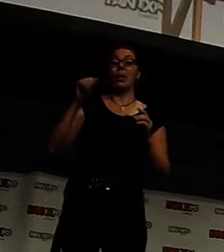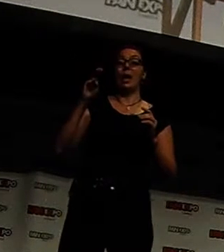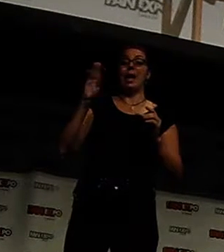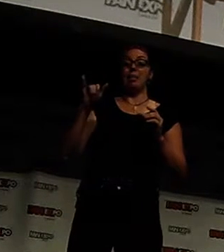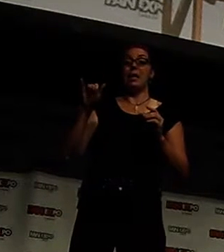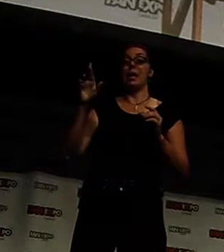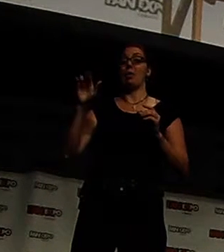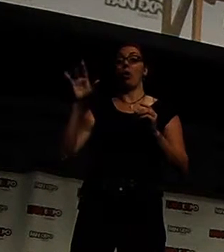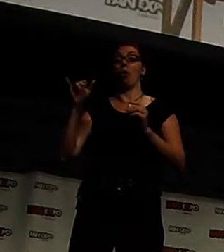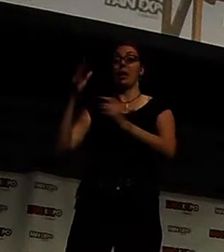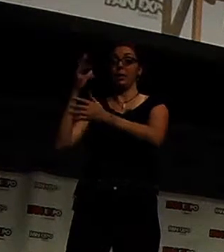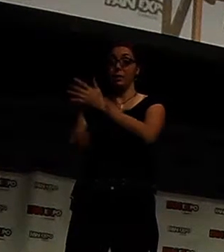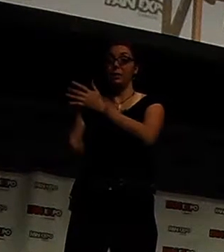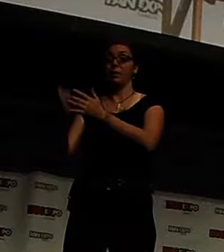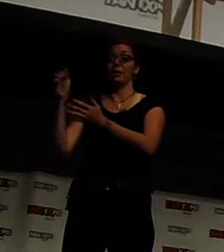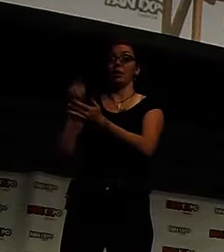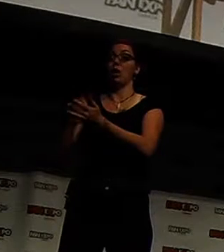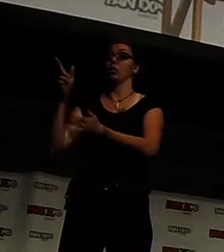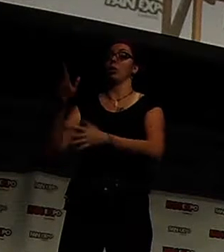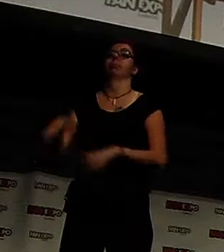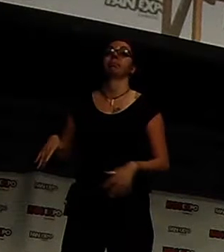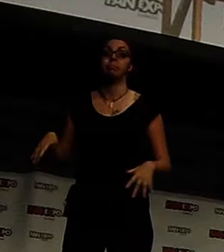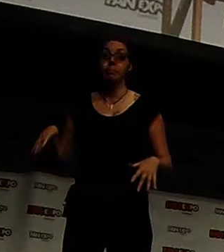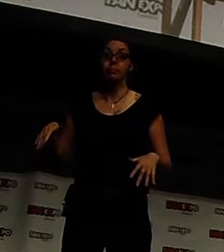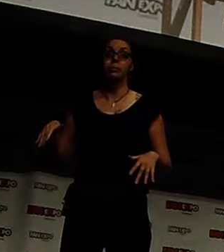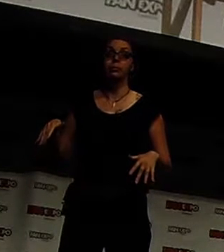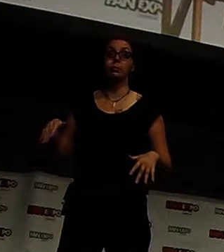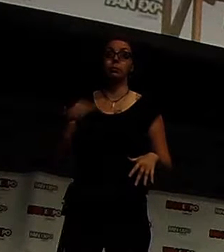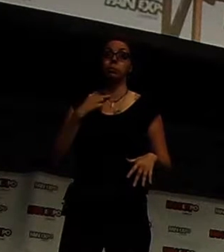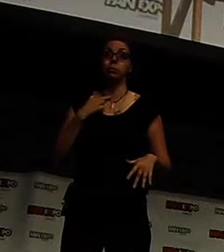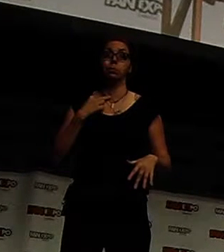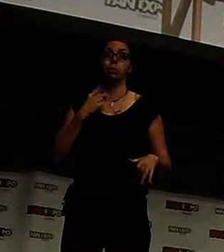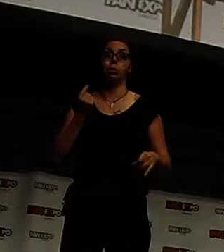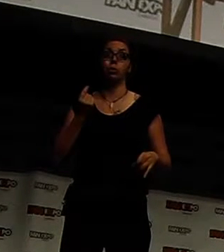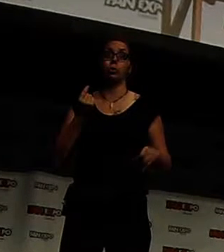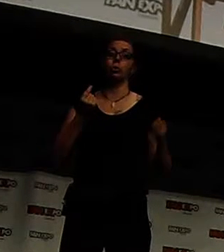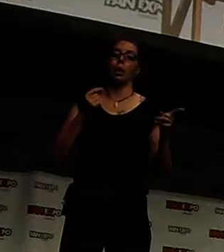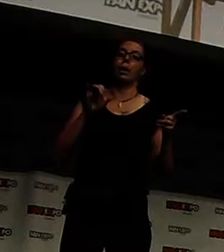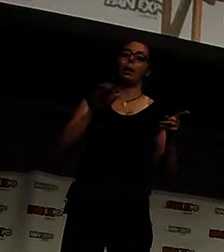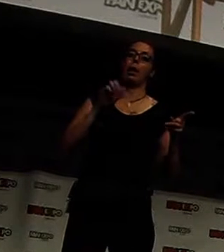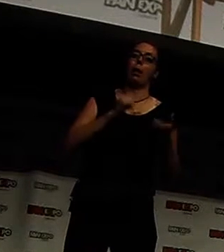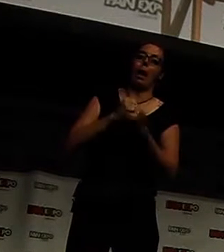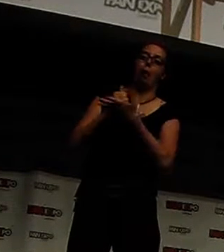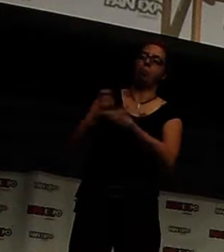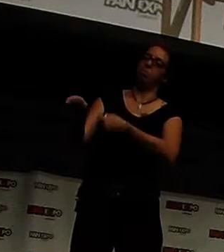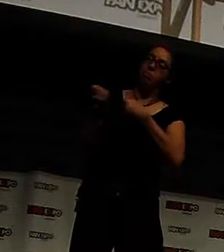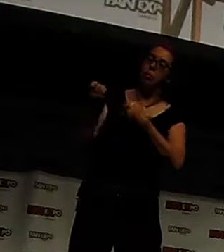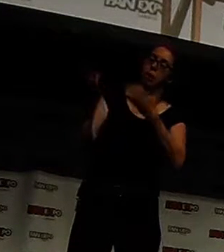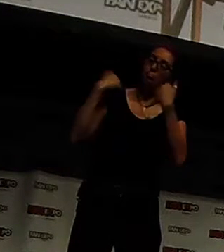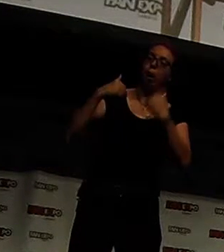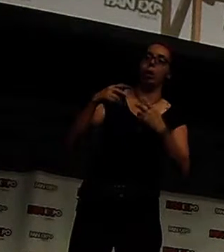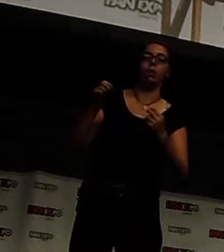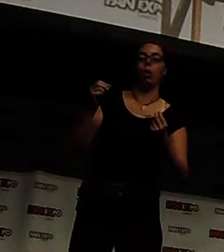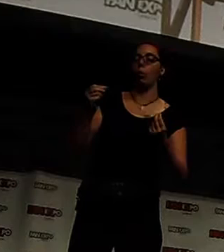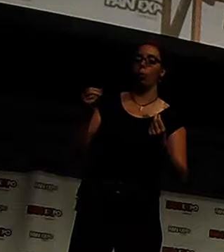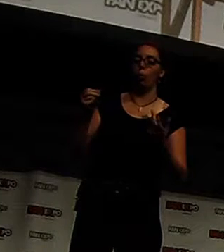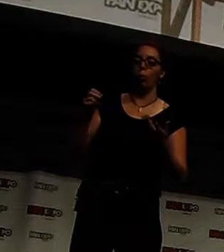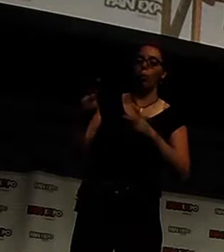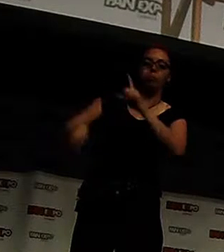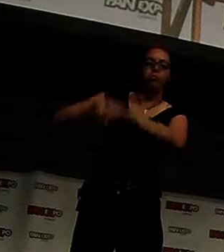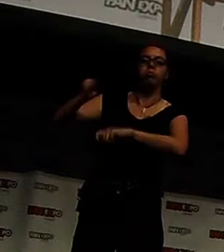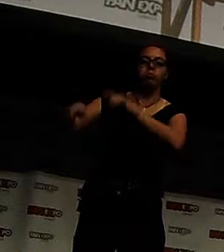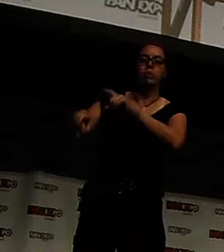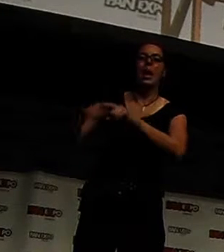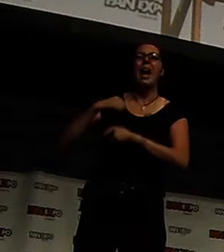you know, that is obviously what happens when for the series to continue. And so I think in a way she I think initially